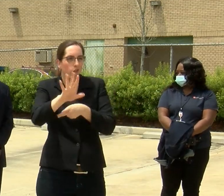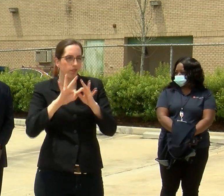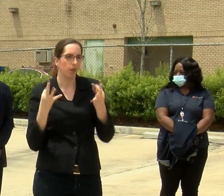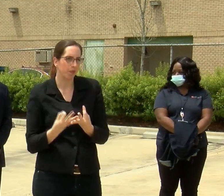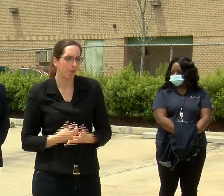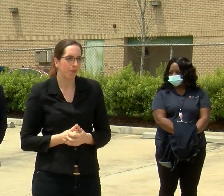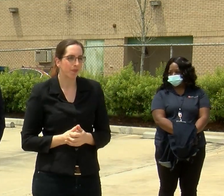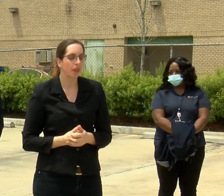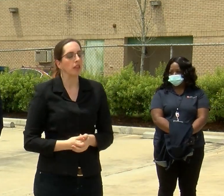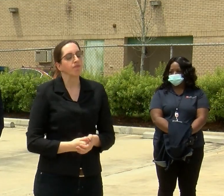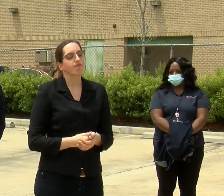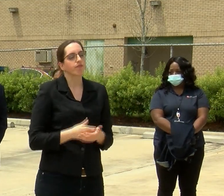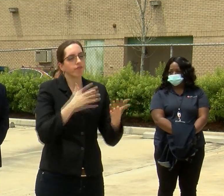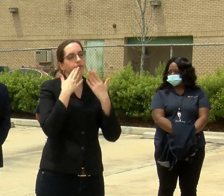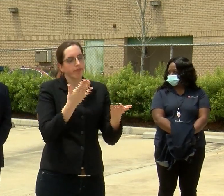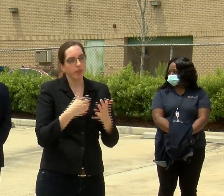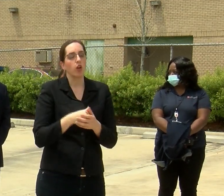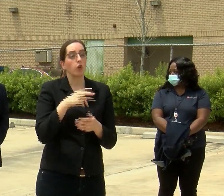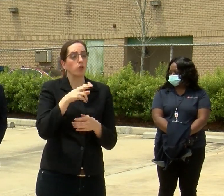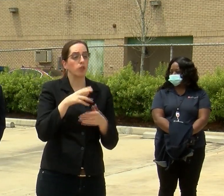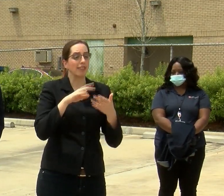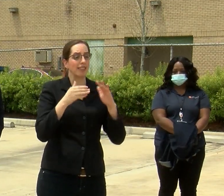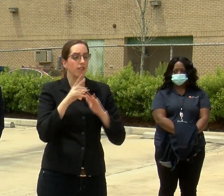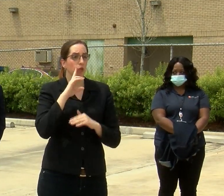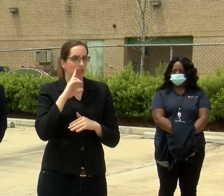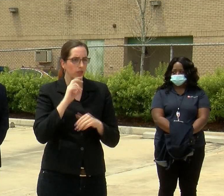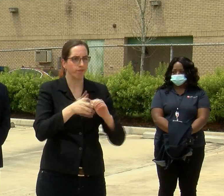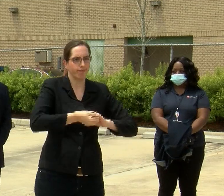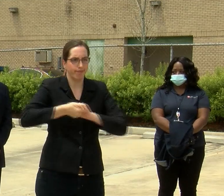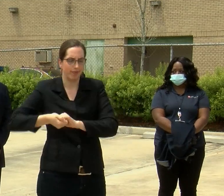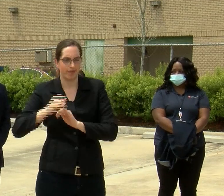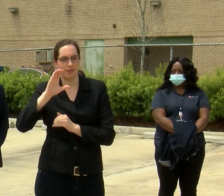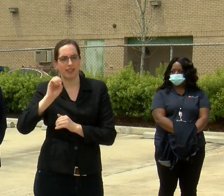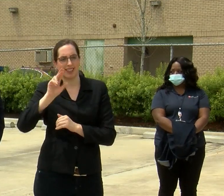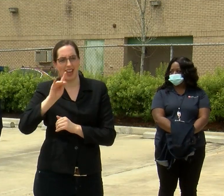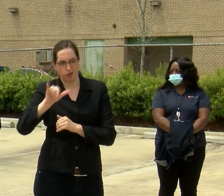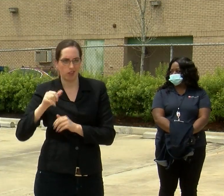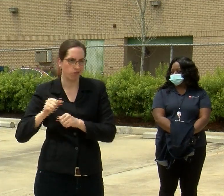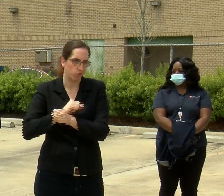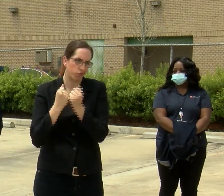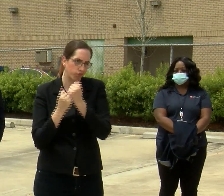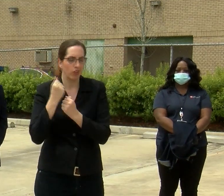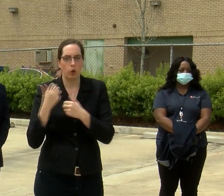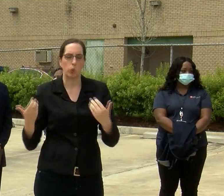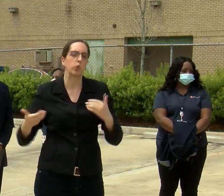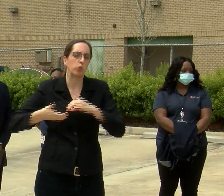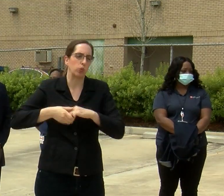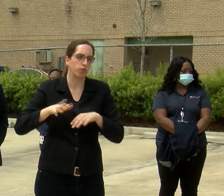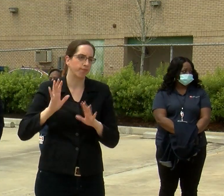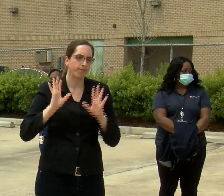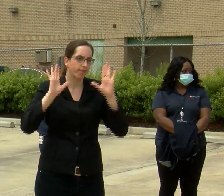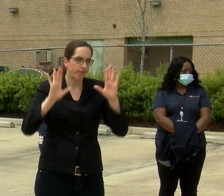Thank you, Dr. Persse. And the city of Houston works very closely with the county. The county has been an incredible partner with the